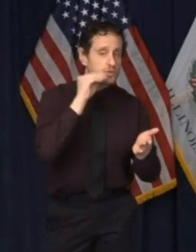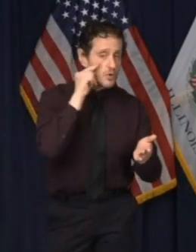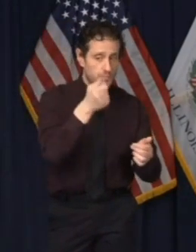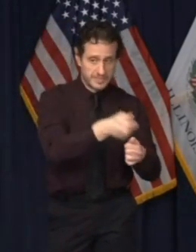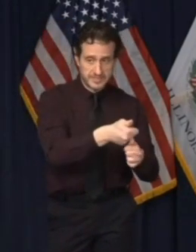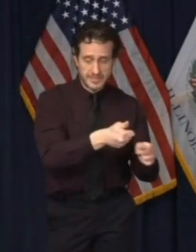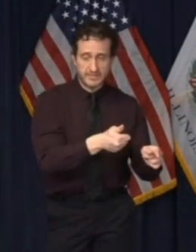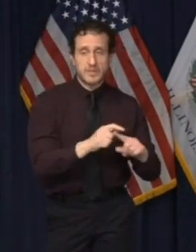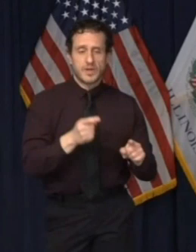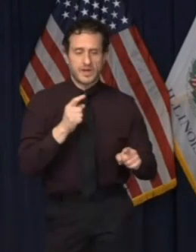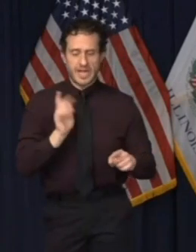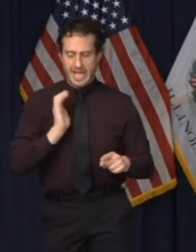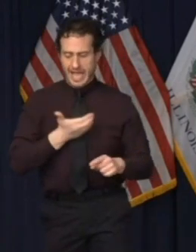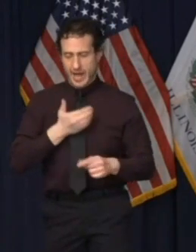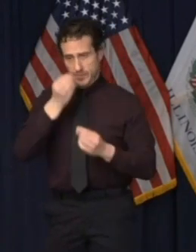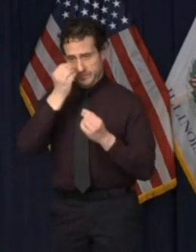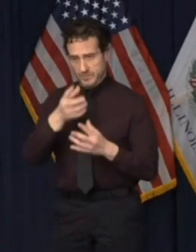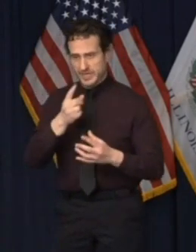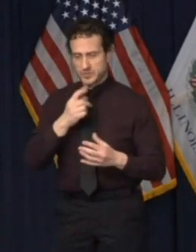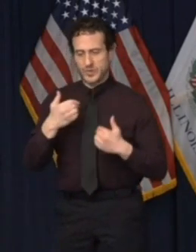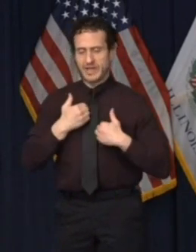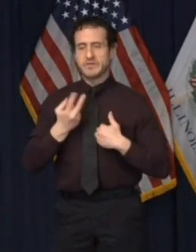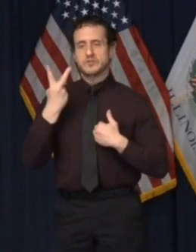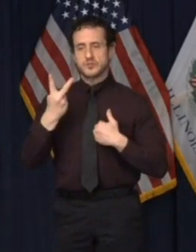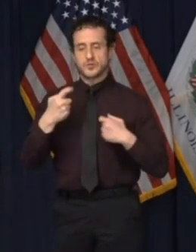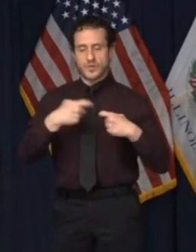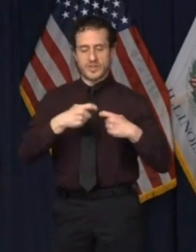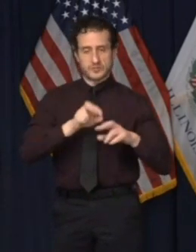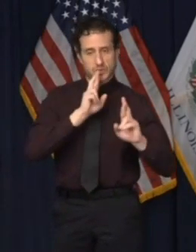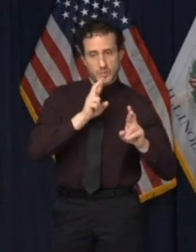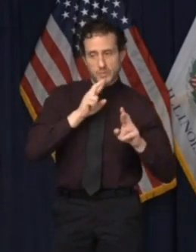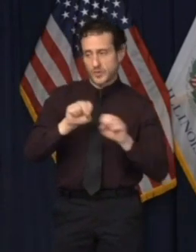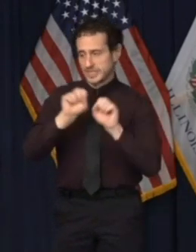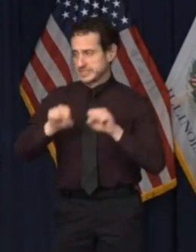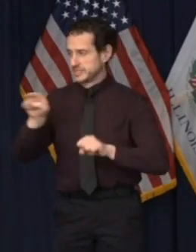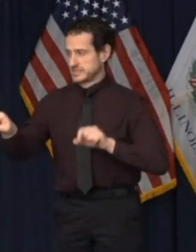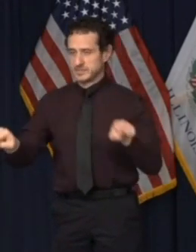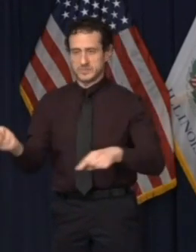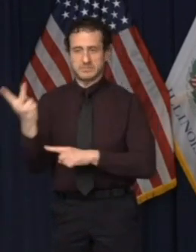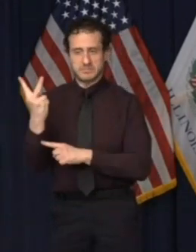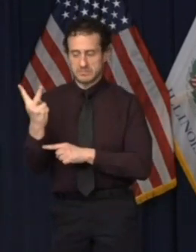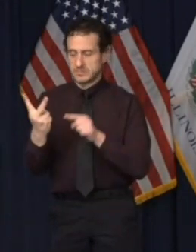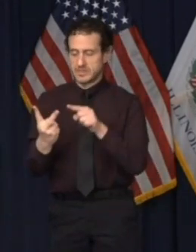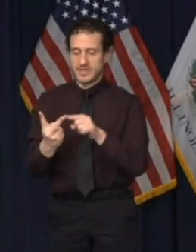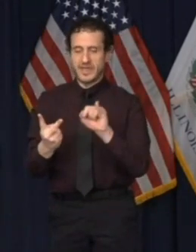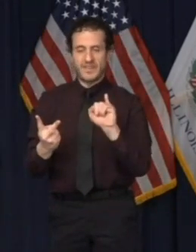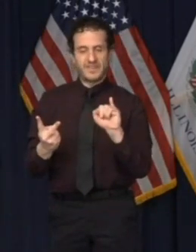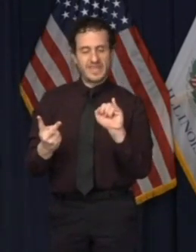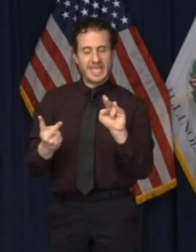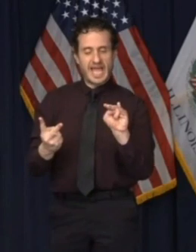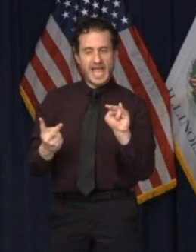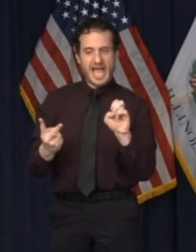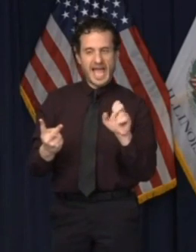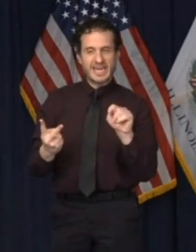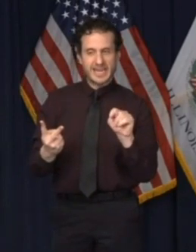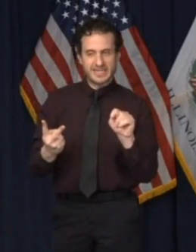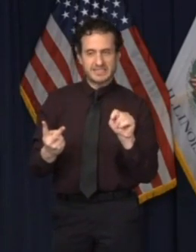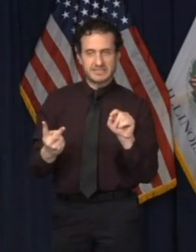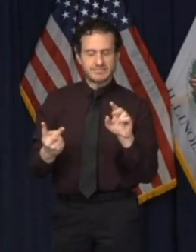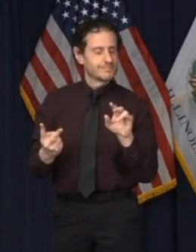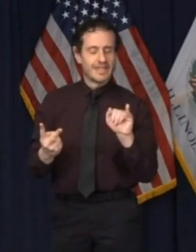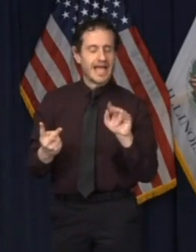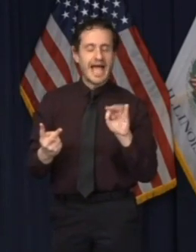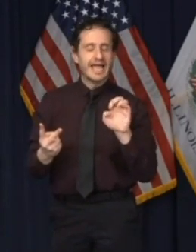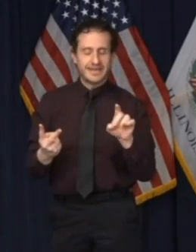from two different electronic reporting systems. One is the INED system, the National Electronic Disease